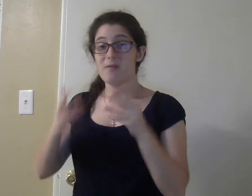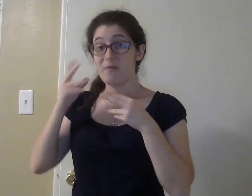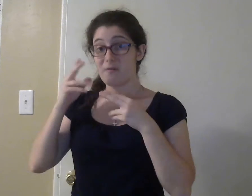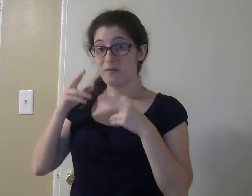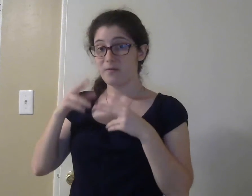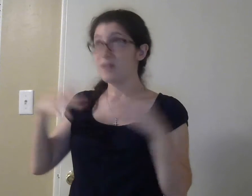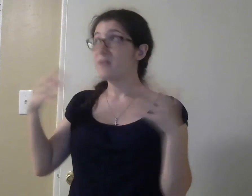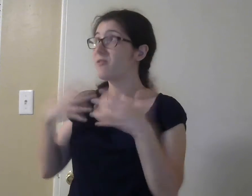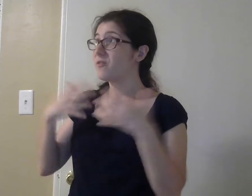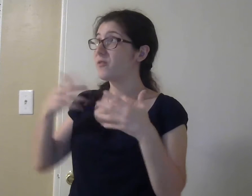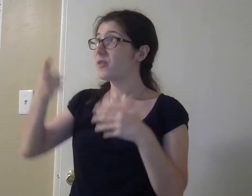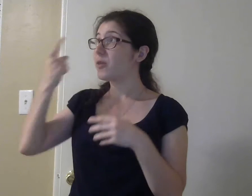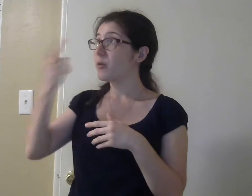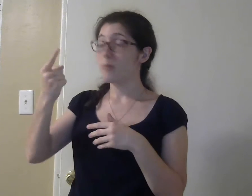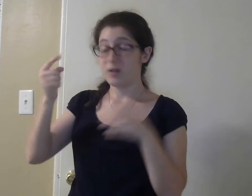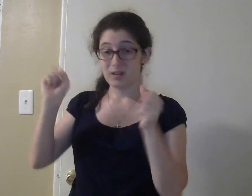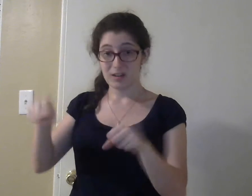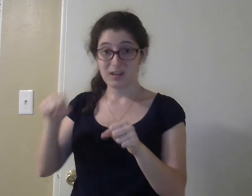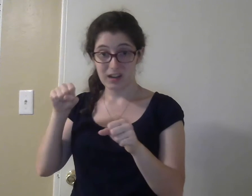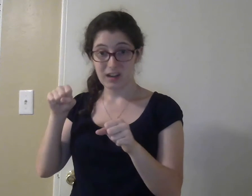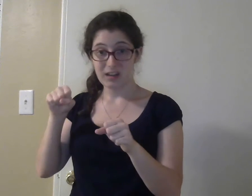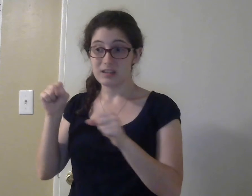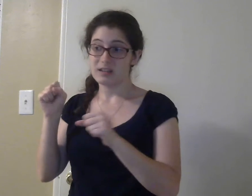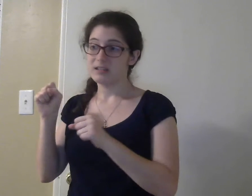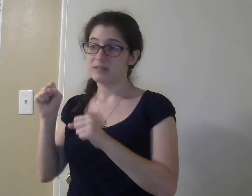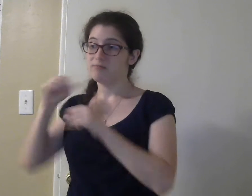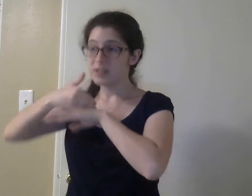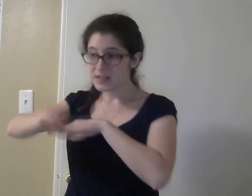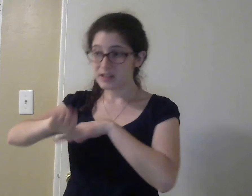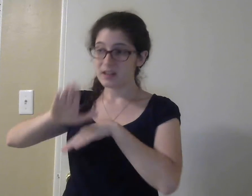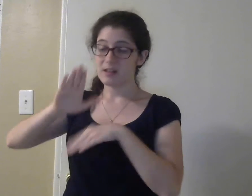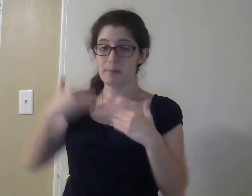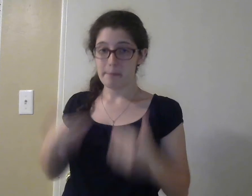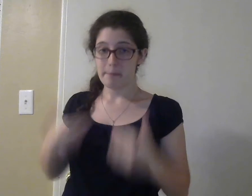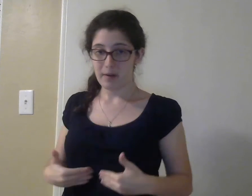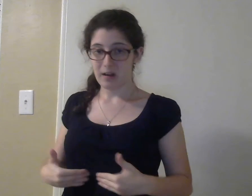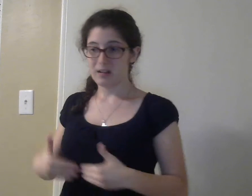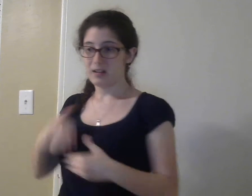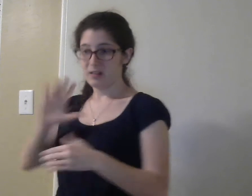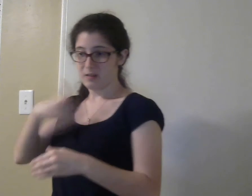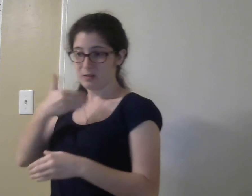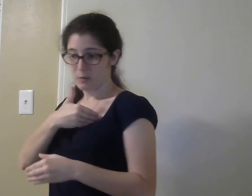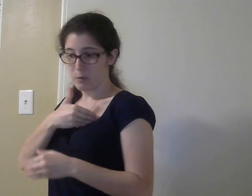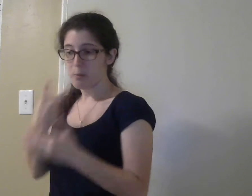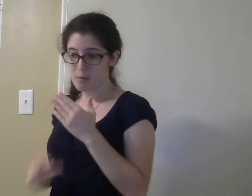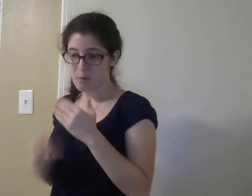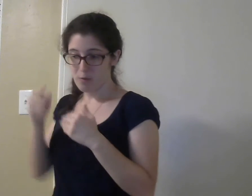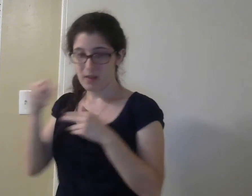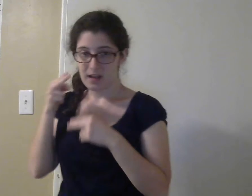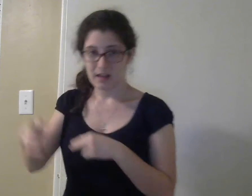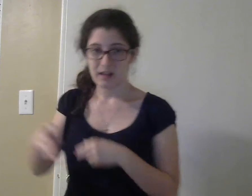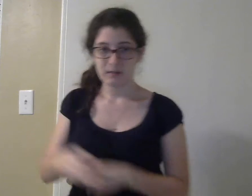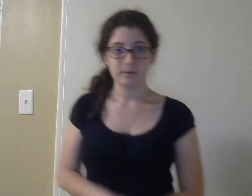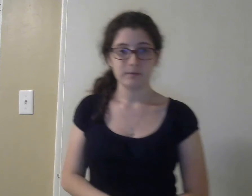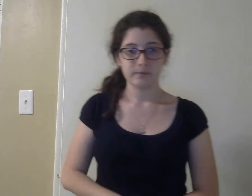ponder often that the truth that Christ already died for you, he did it so that you might live